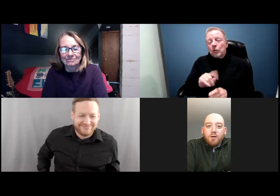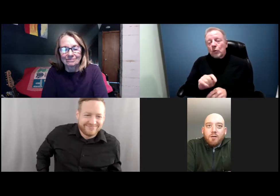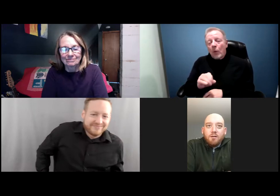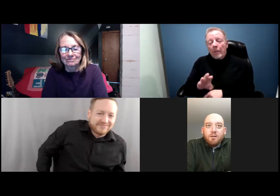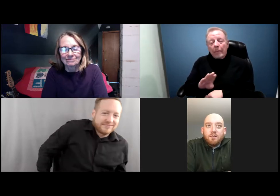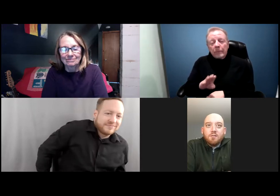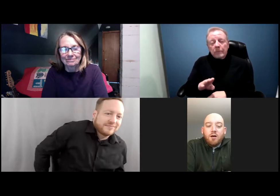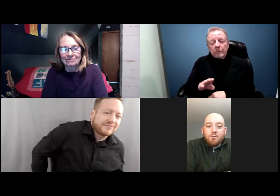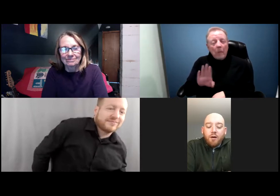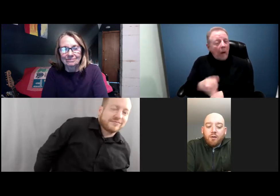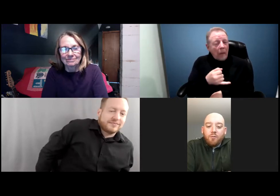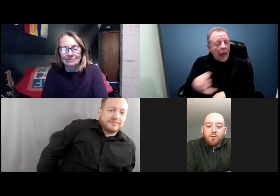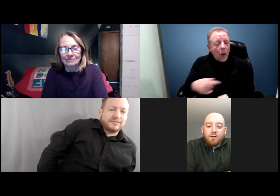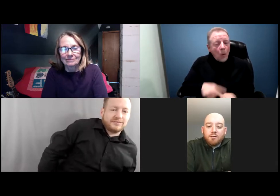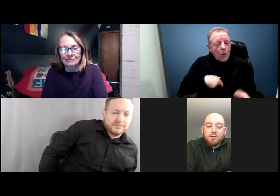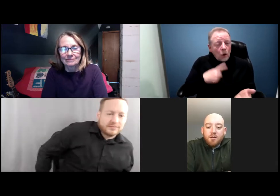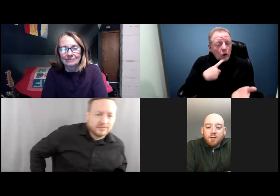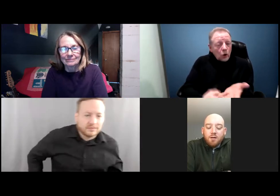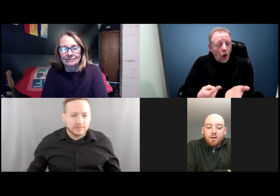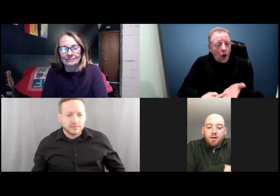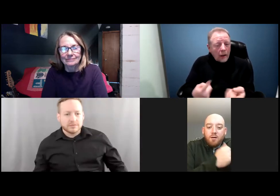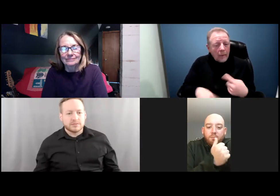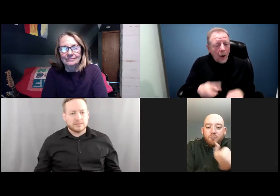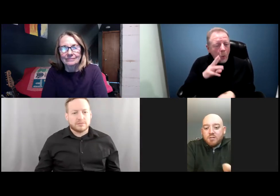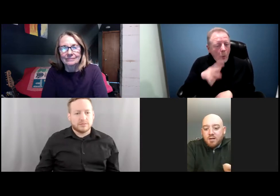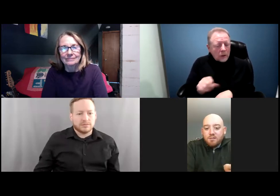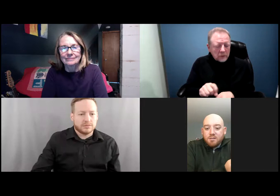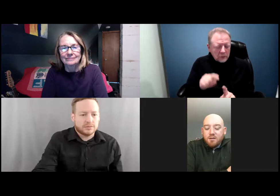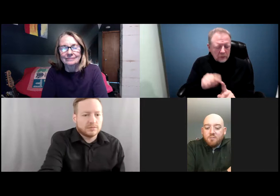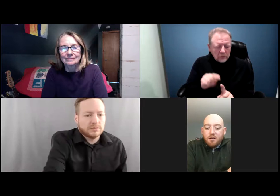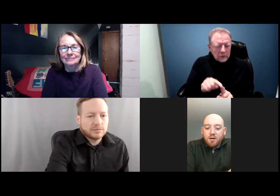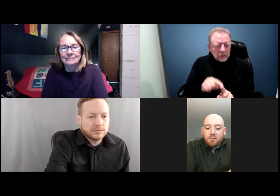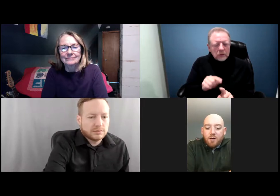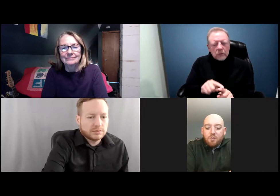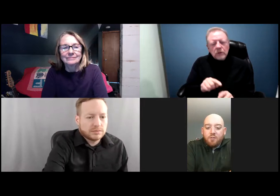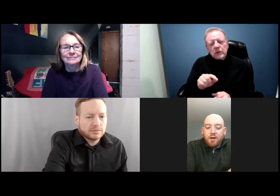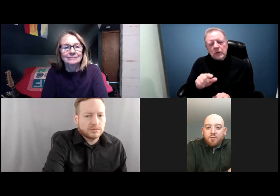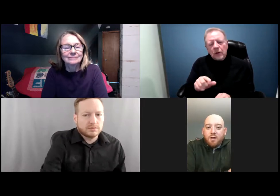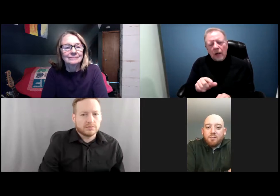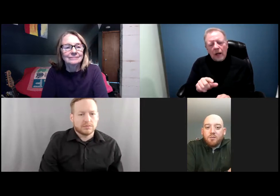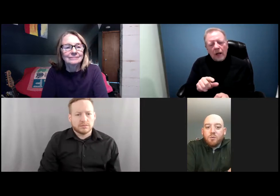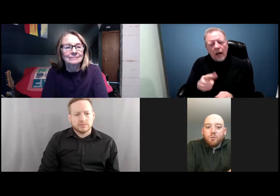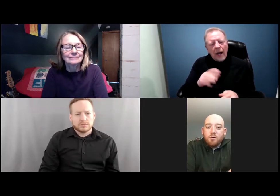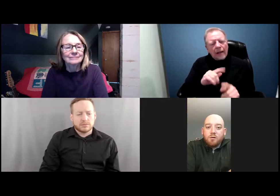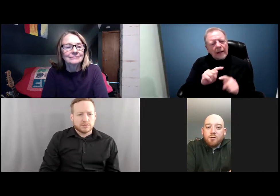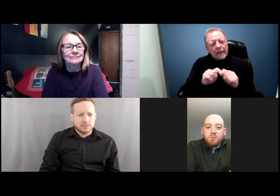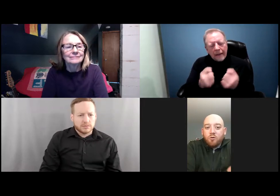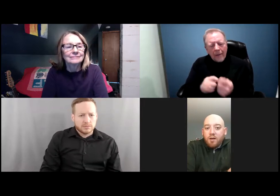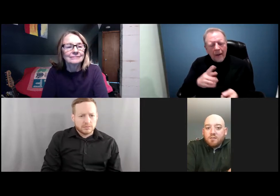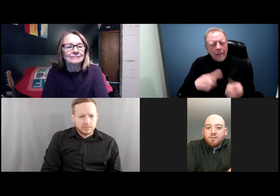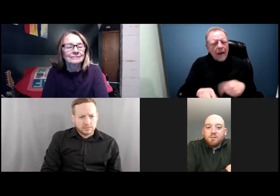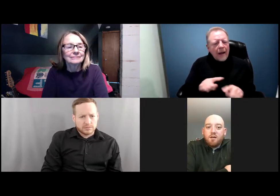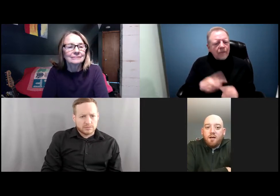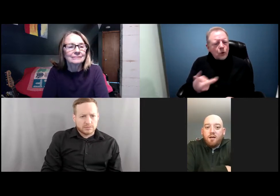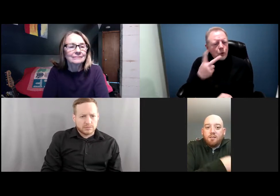what we talked about was Christine's team. They talked about how they had a 2